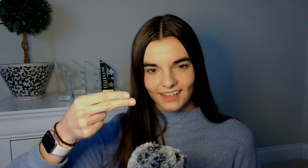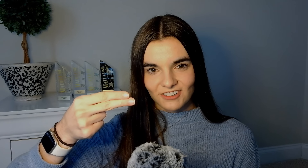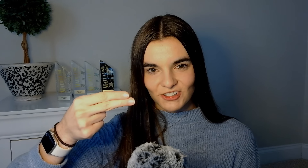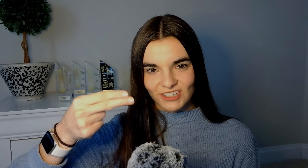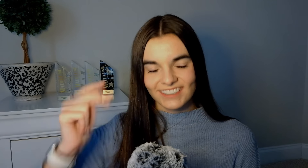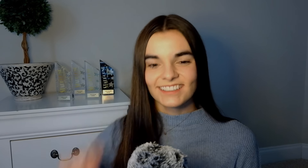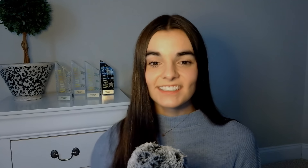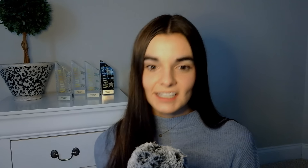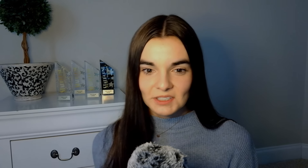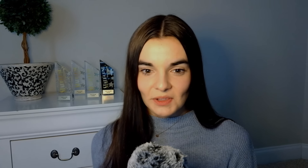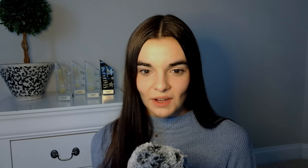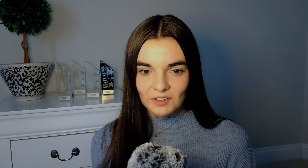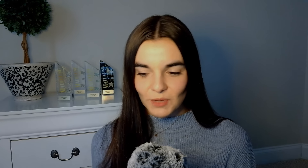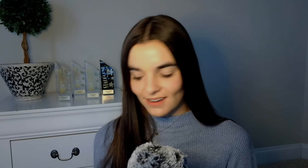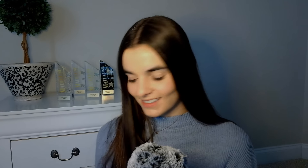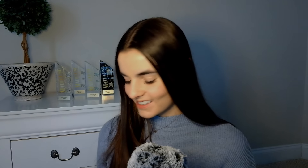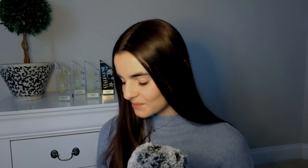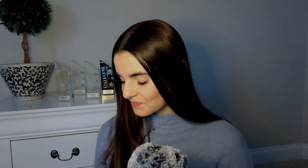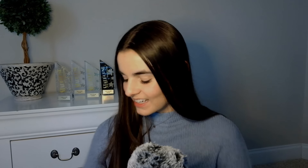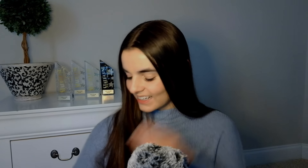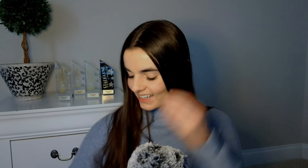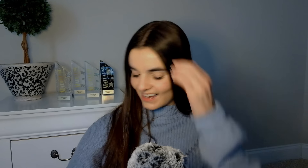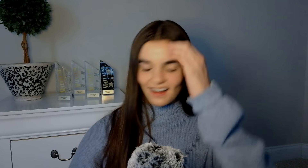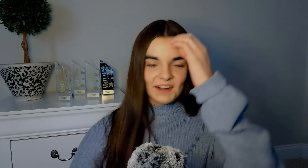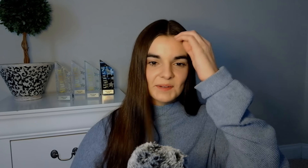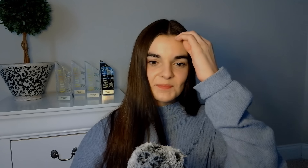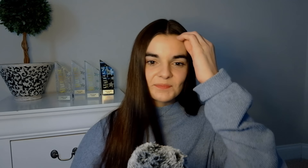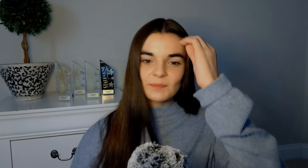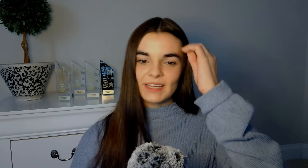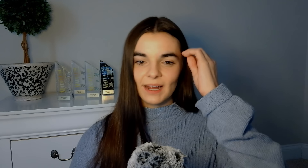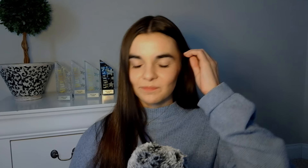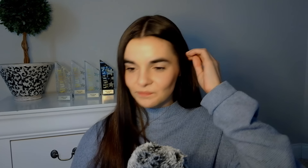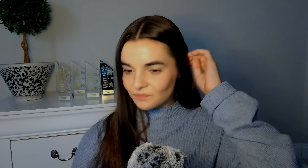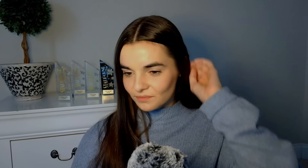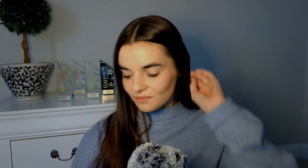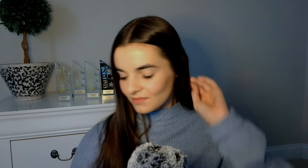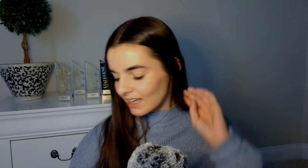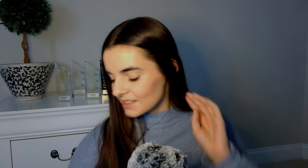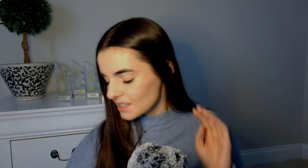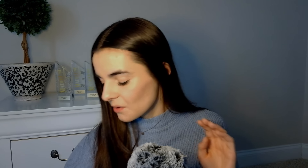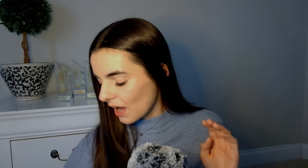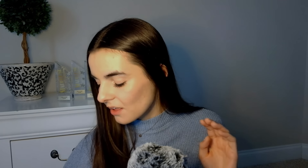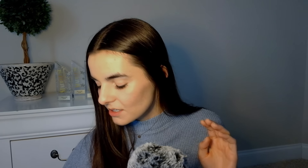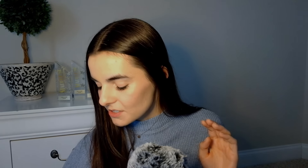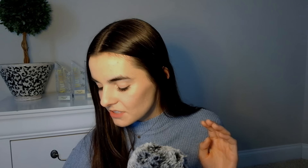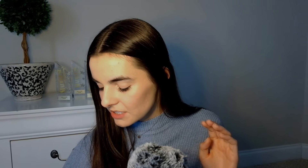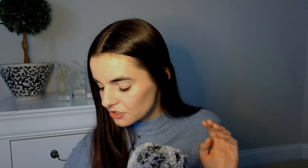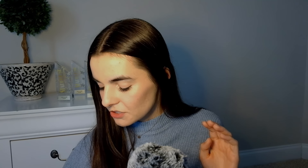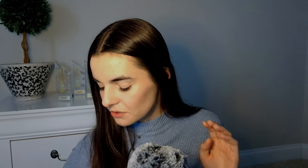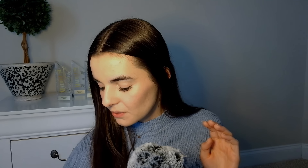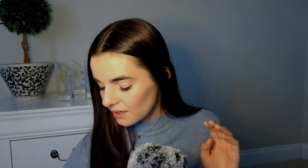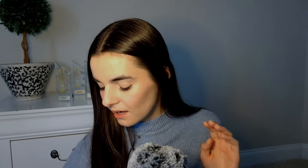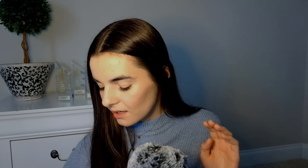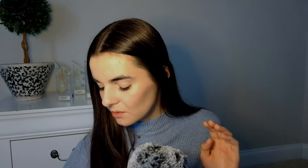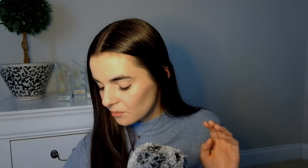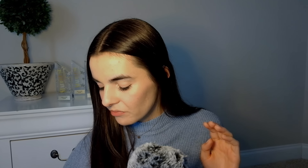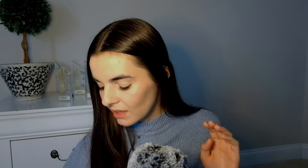EILZABETH. Takes a lot of practice. But yeah. So I'll also teach you